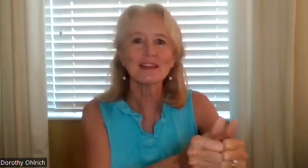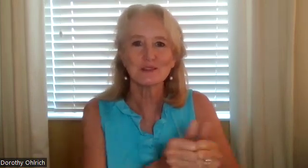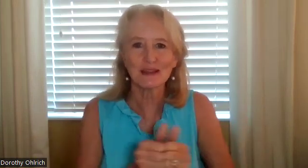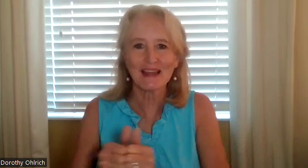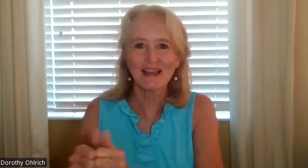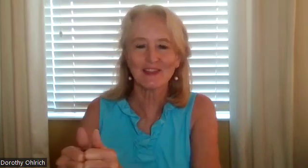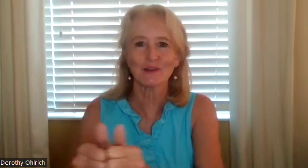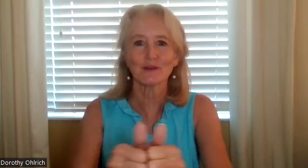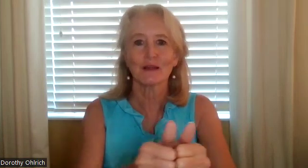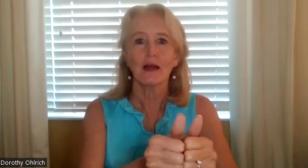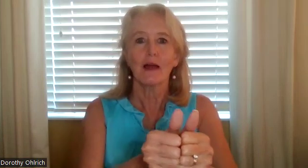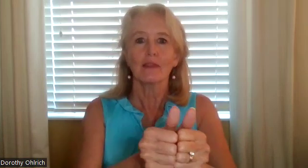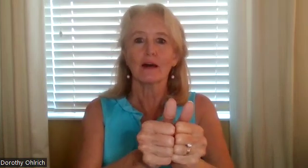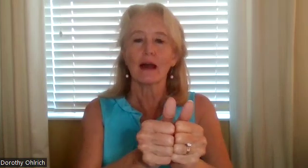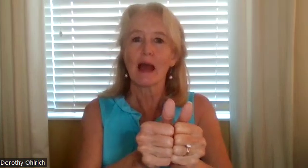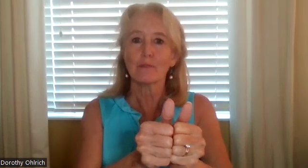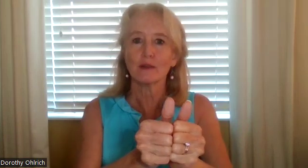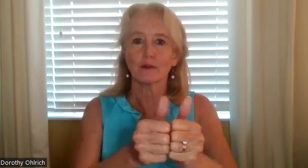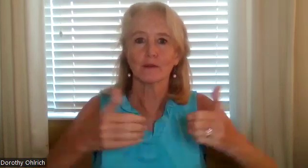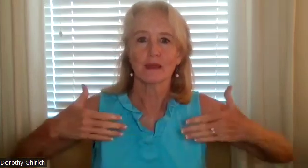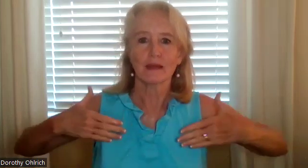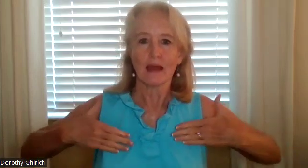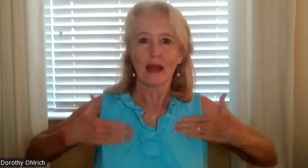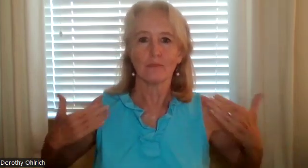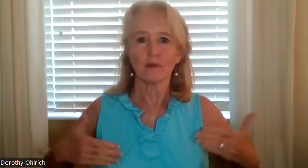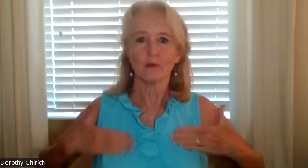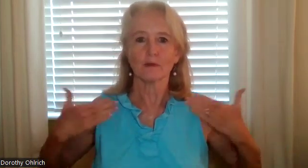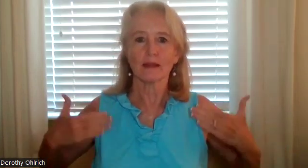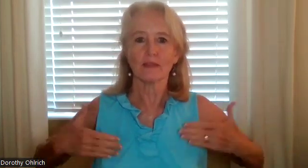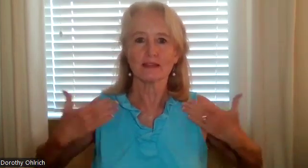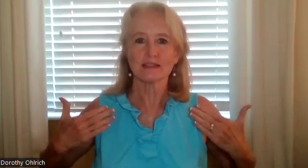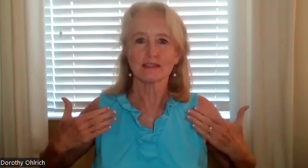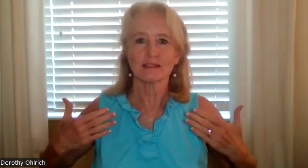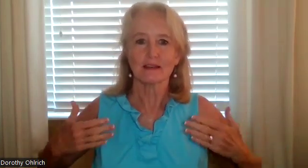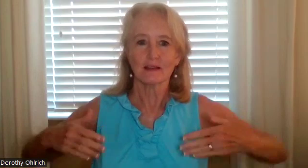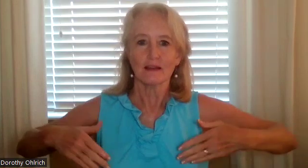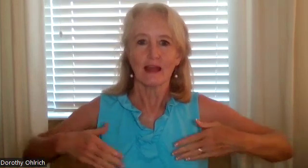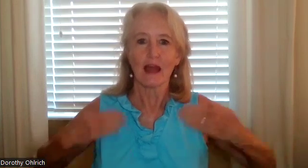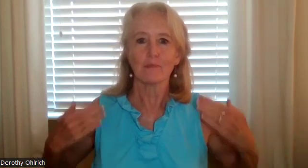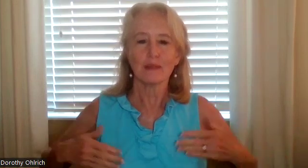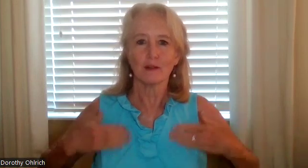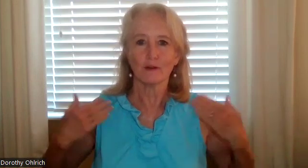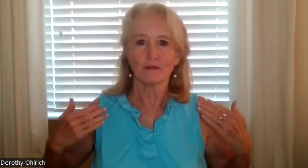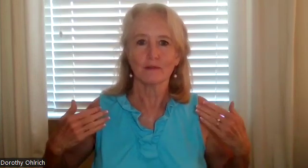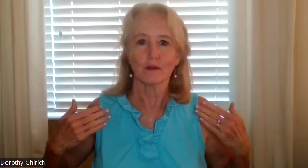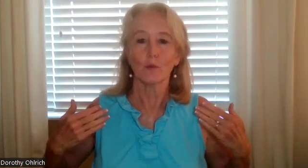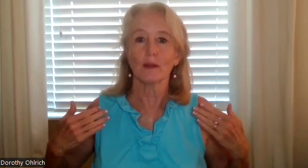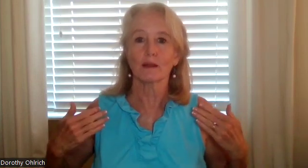get together, the happier. Happier goes like this. Happier